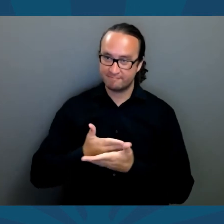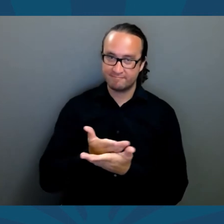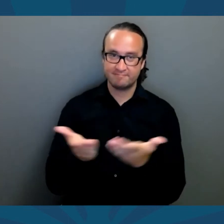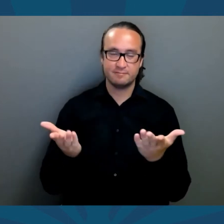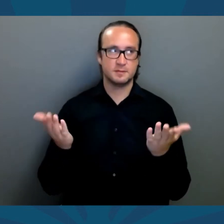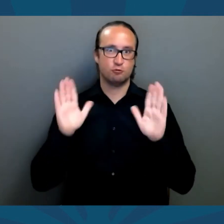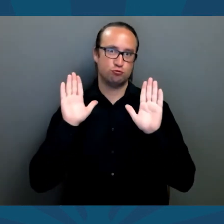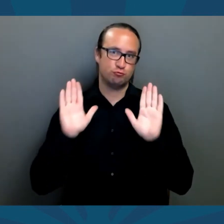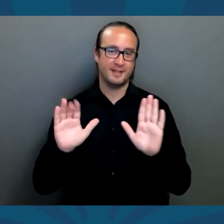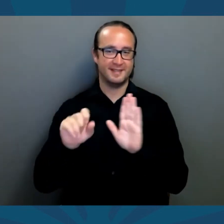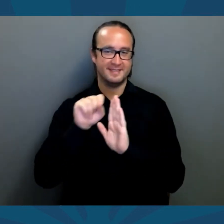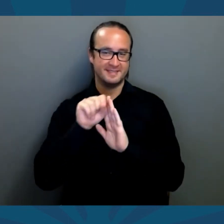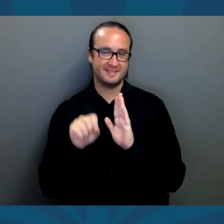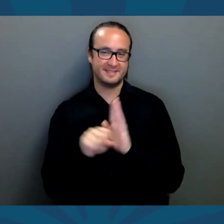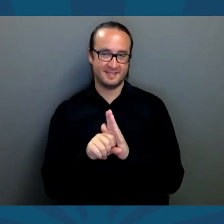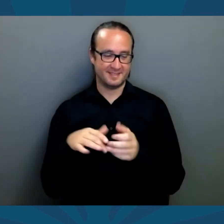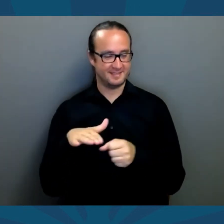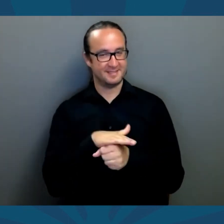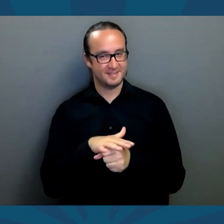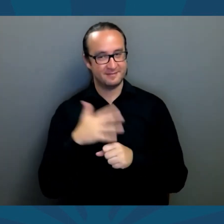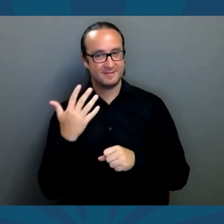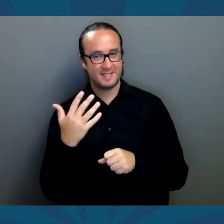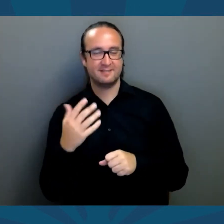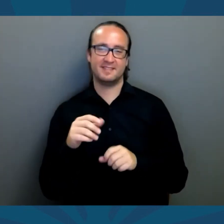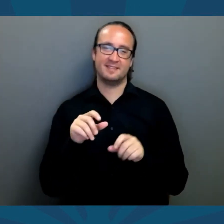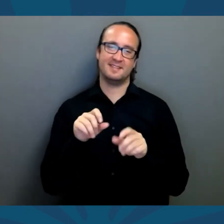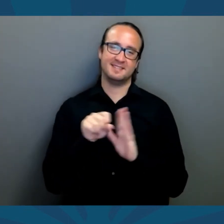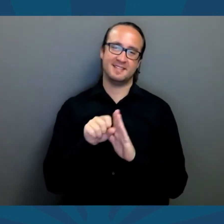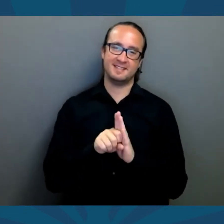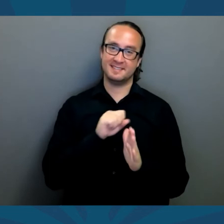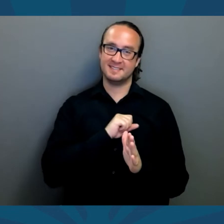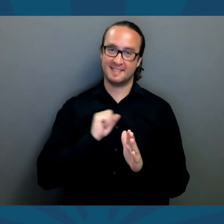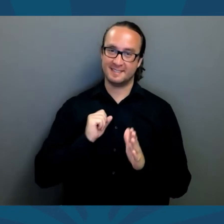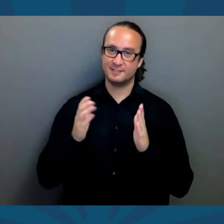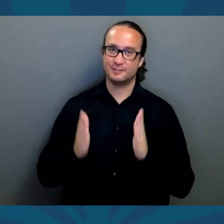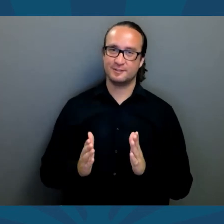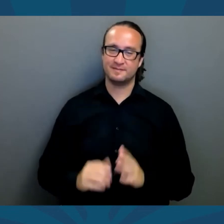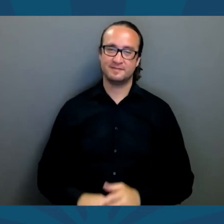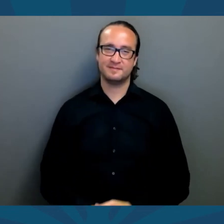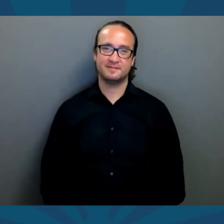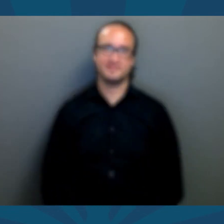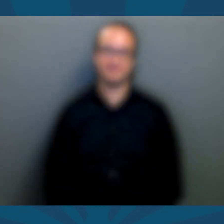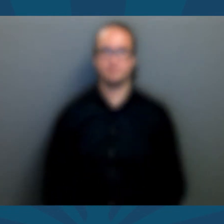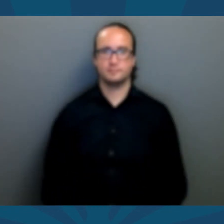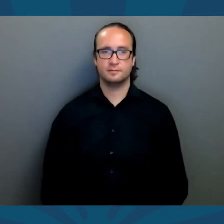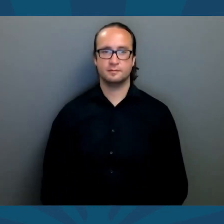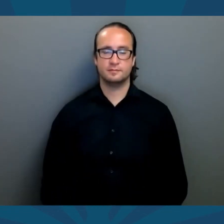continue working for the people of our great state as your LD 5 state senator.